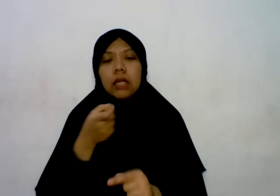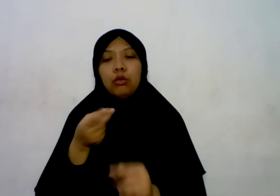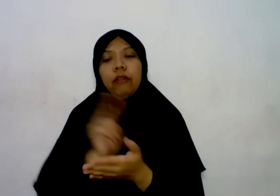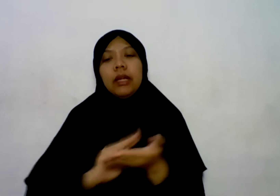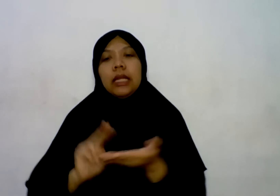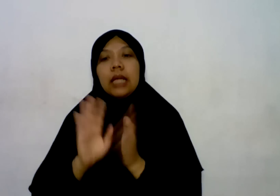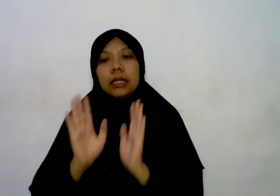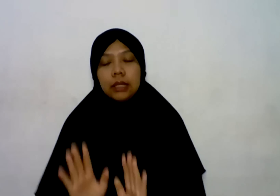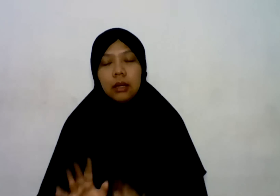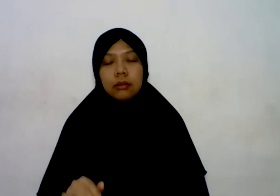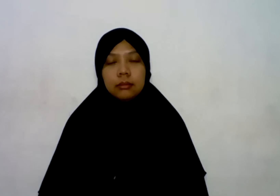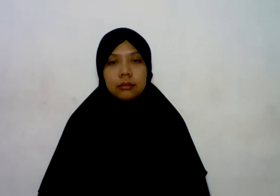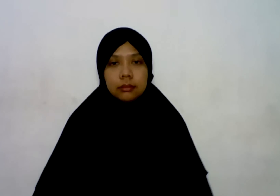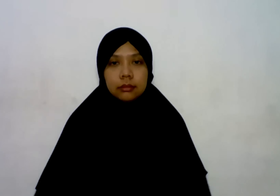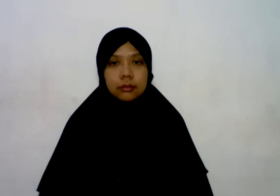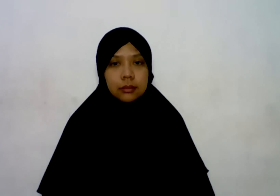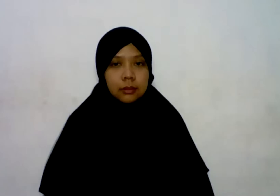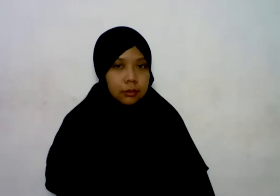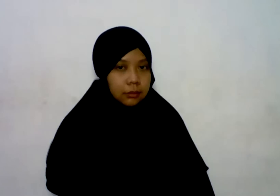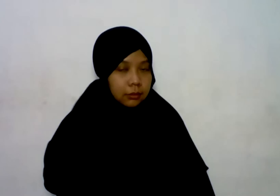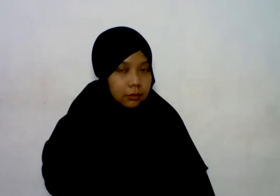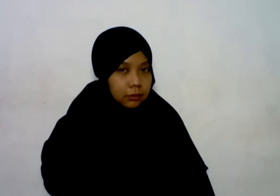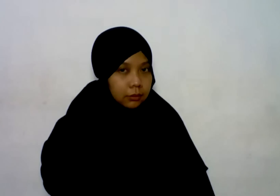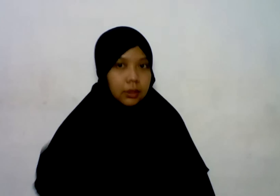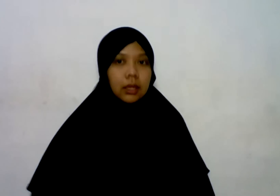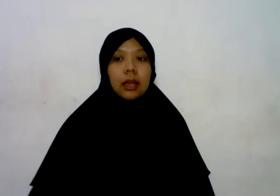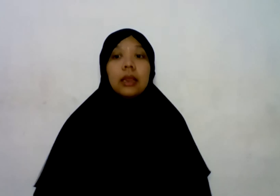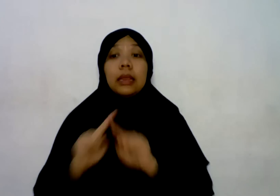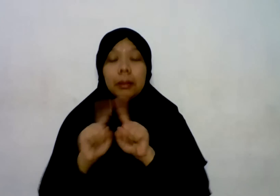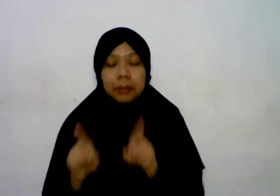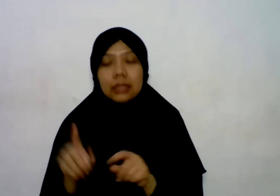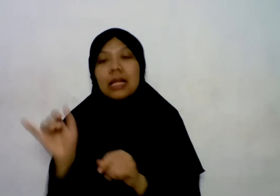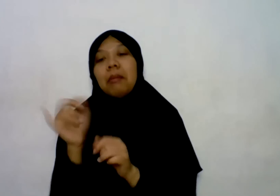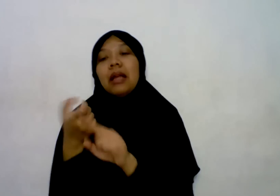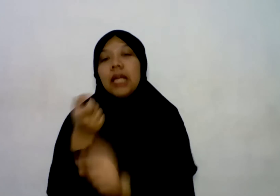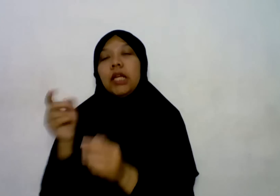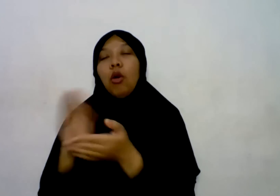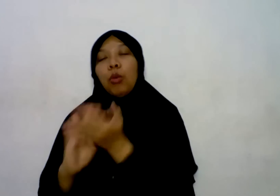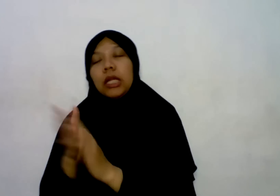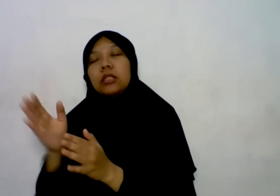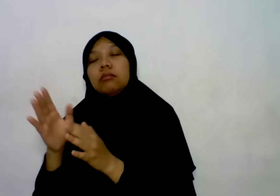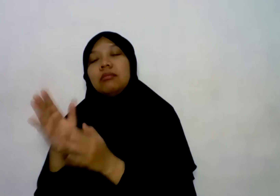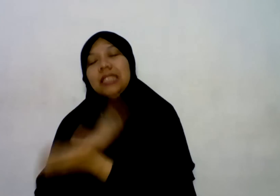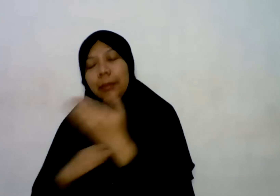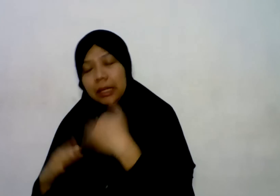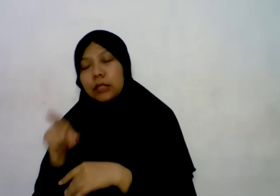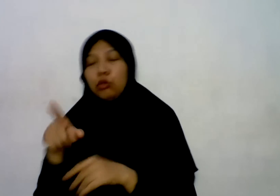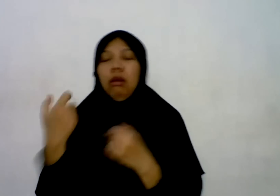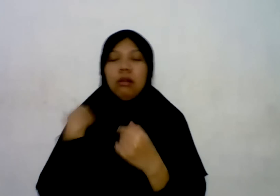in disabled people's organizations. And we need to work together to generate knowledge